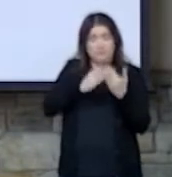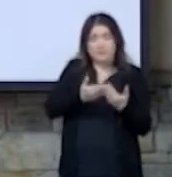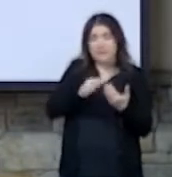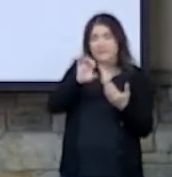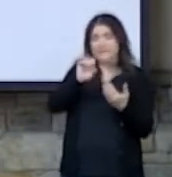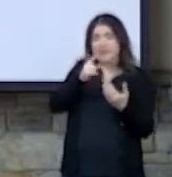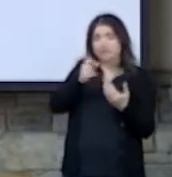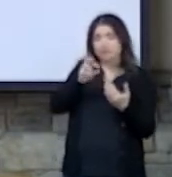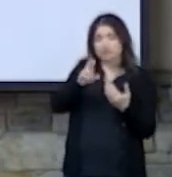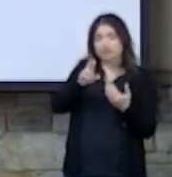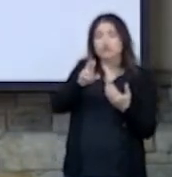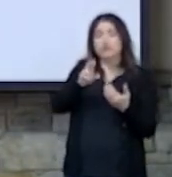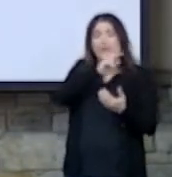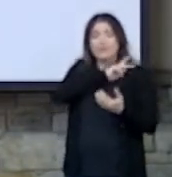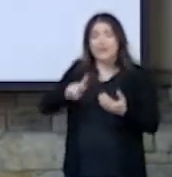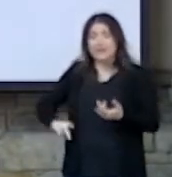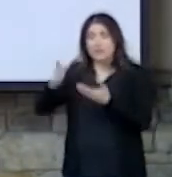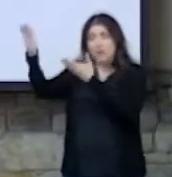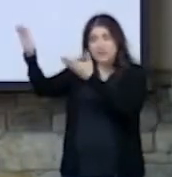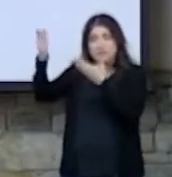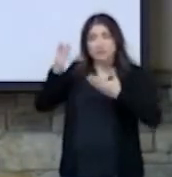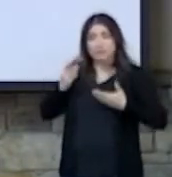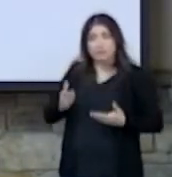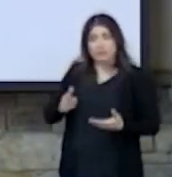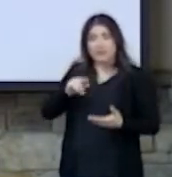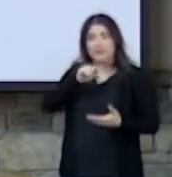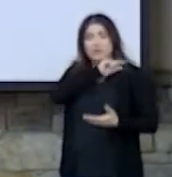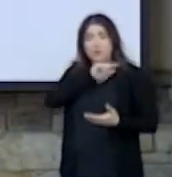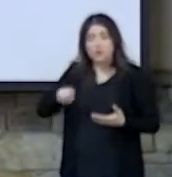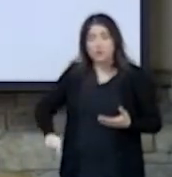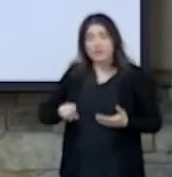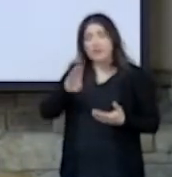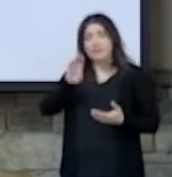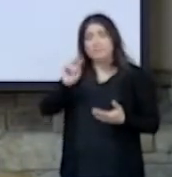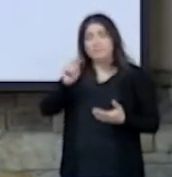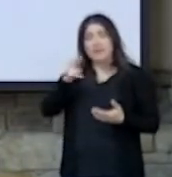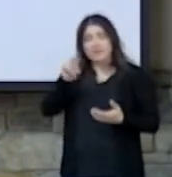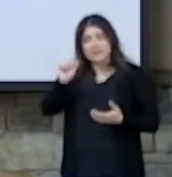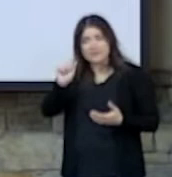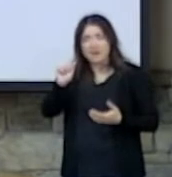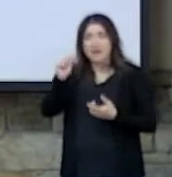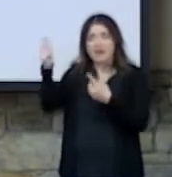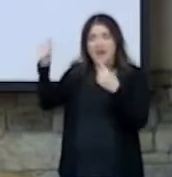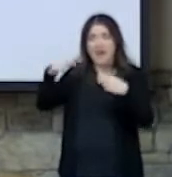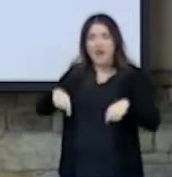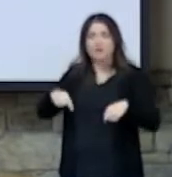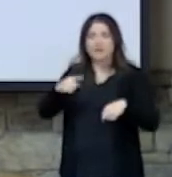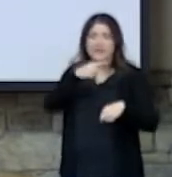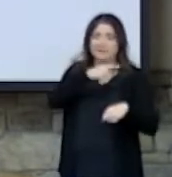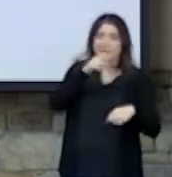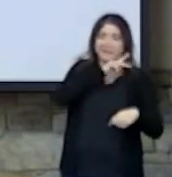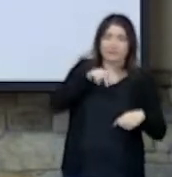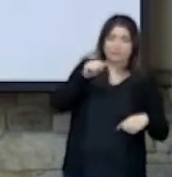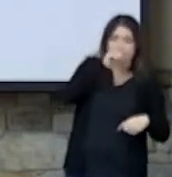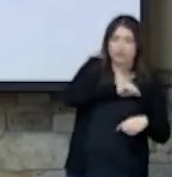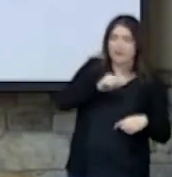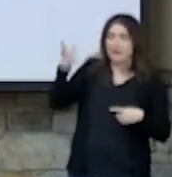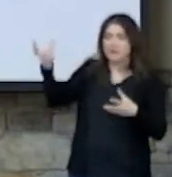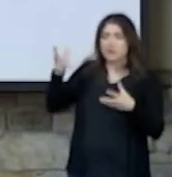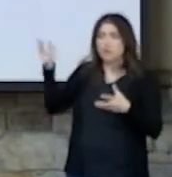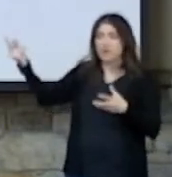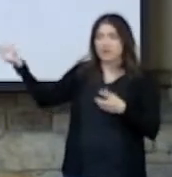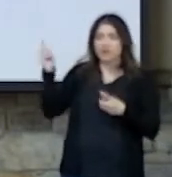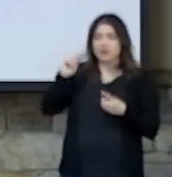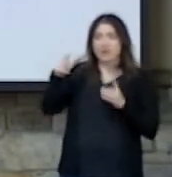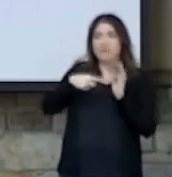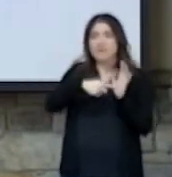to bring the queen Vashti out, he was drunk and he wanted to make her parade around so that people could see her beauty,